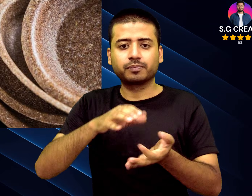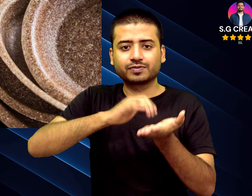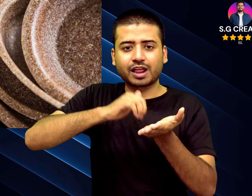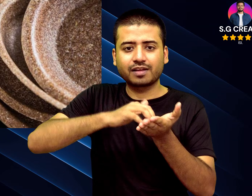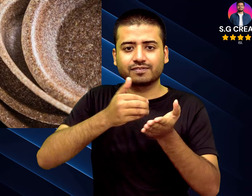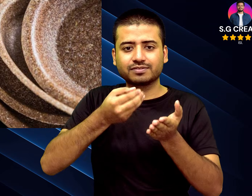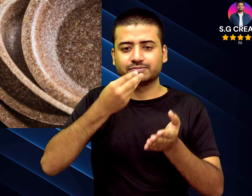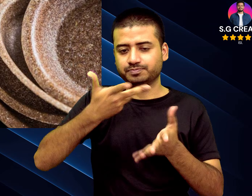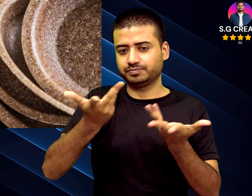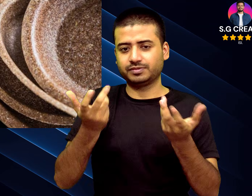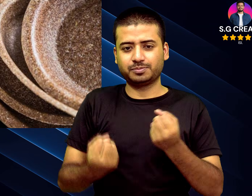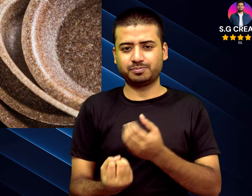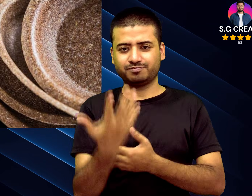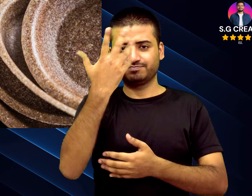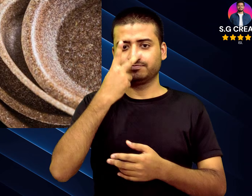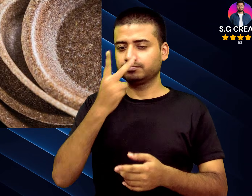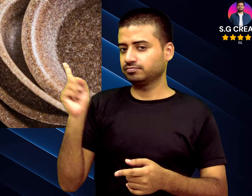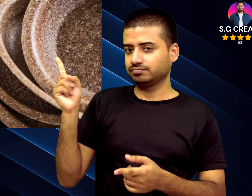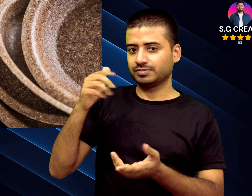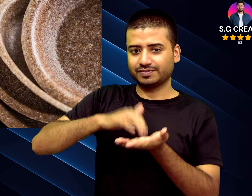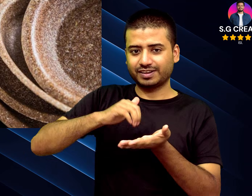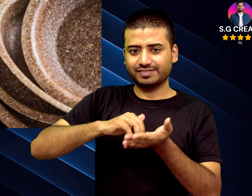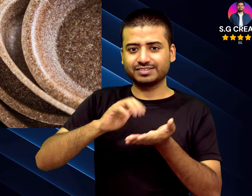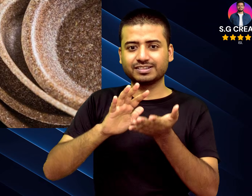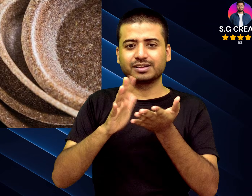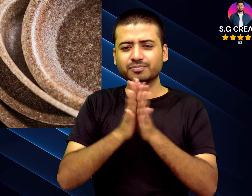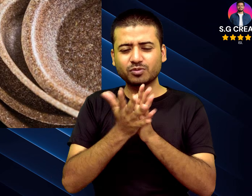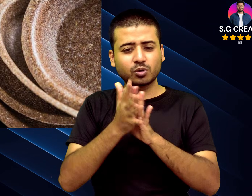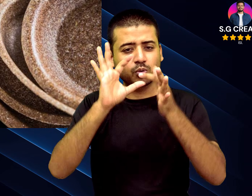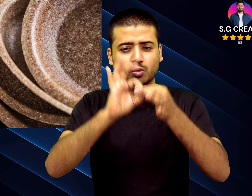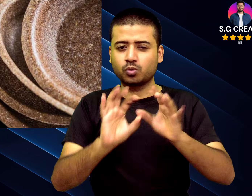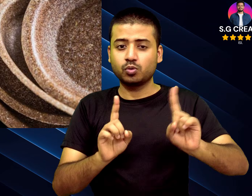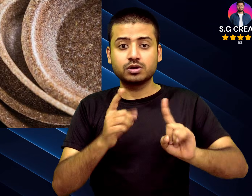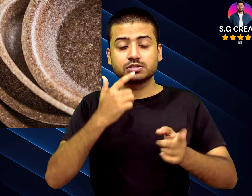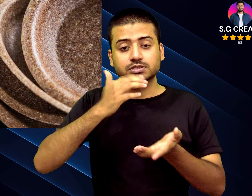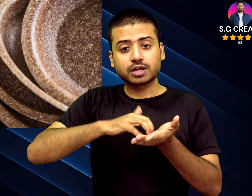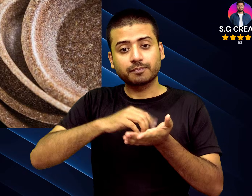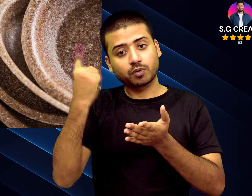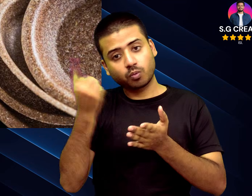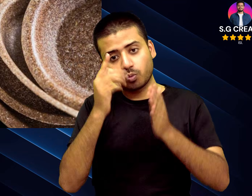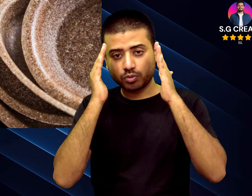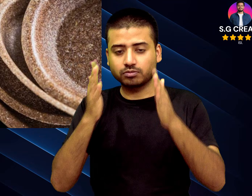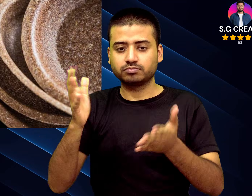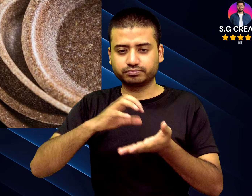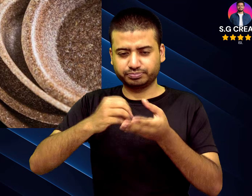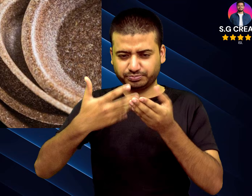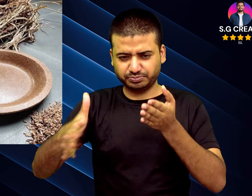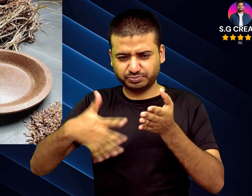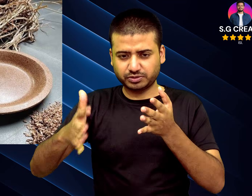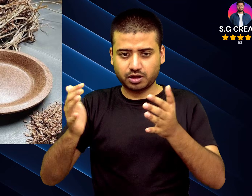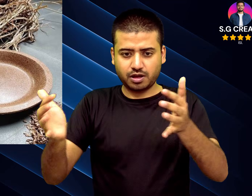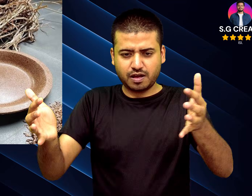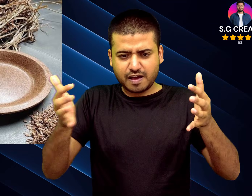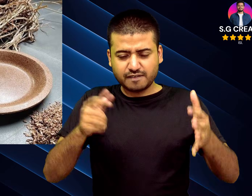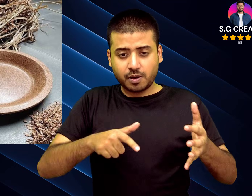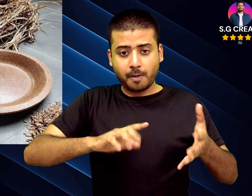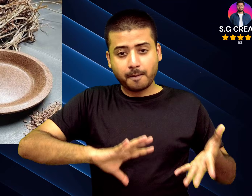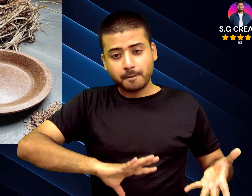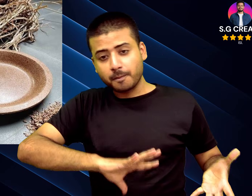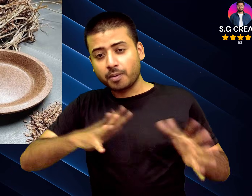However, modern materials science has unlocked a revolutionary circular economy model, transforming this abundant agricultural waste